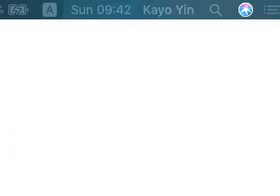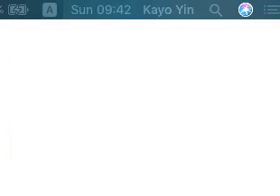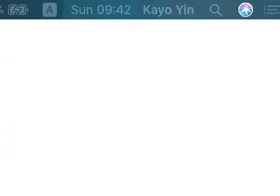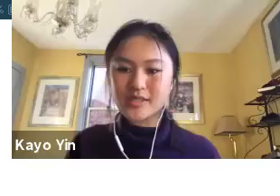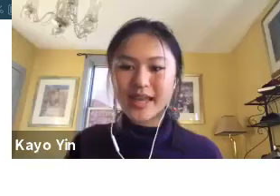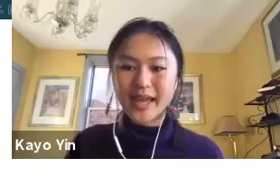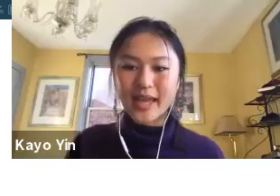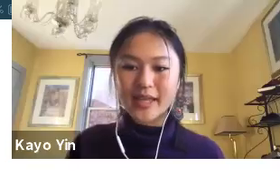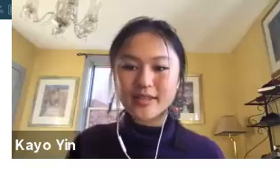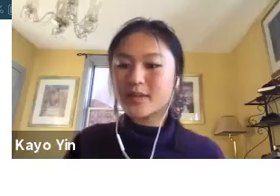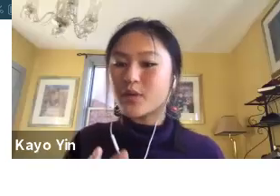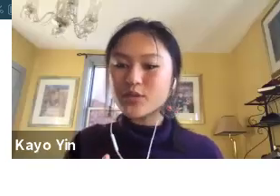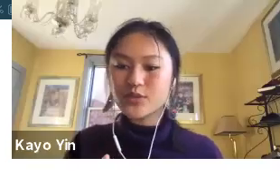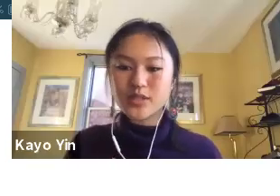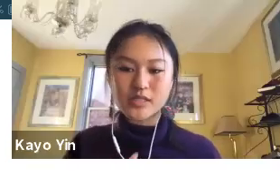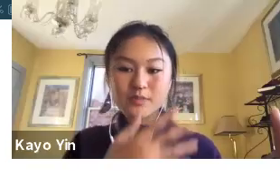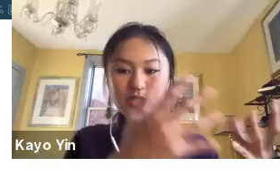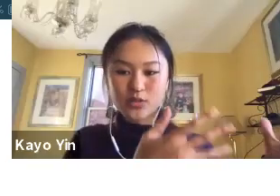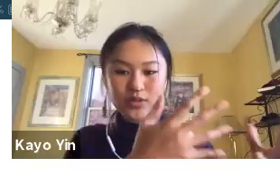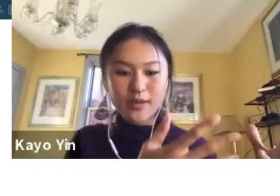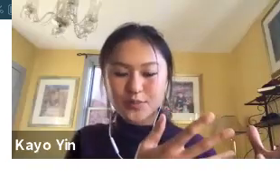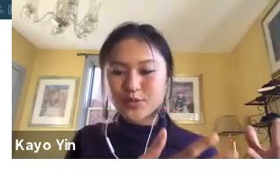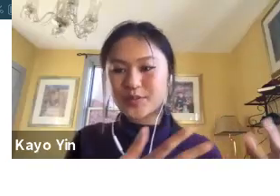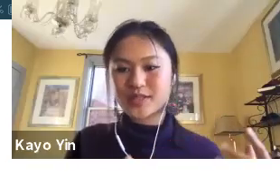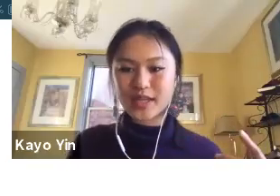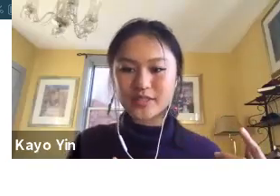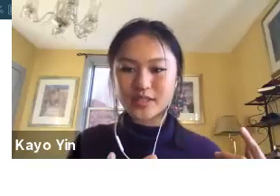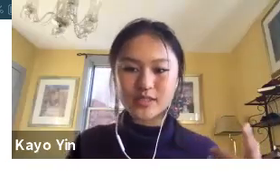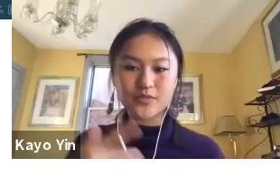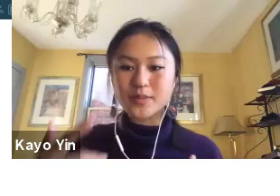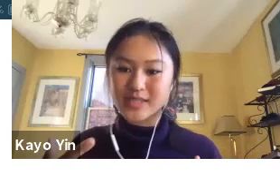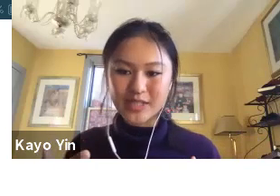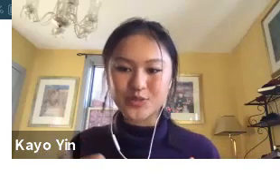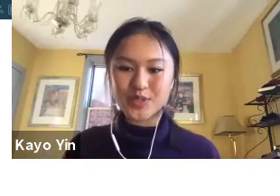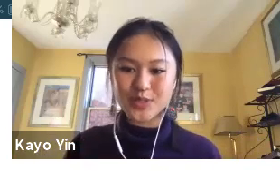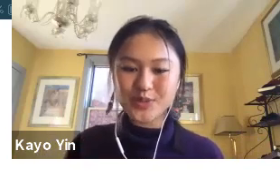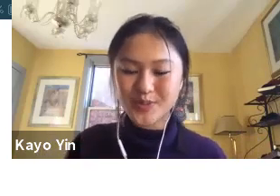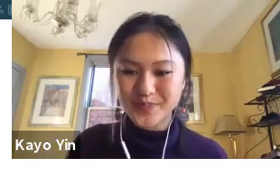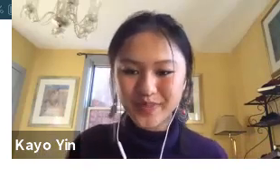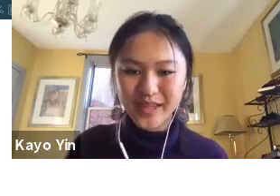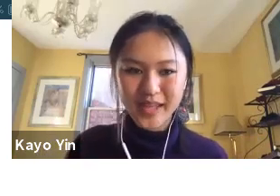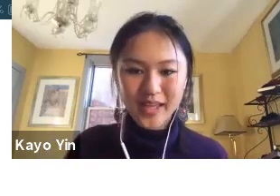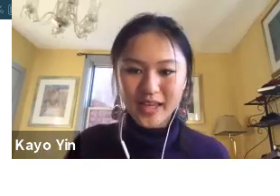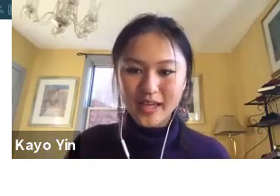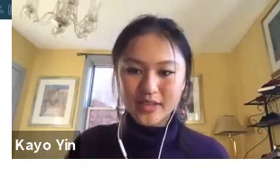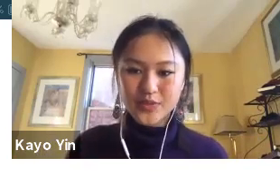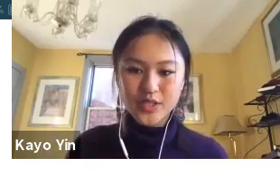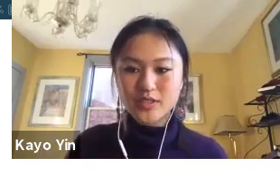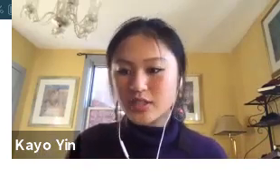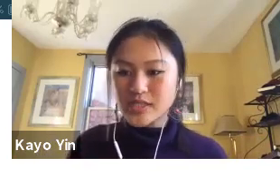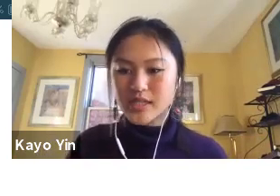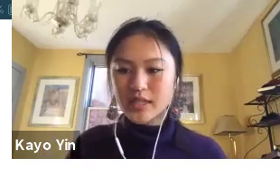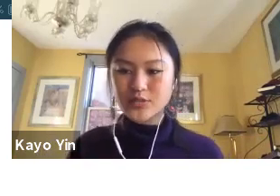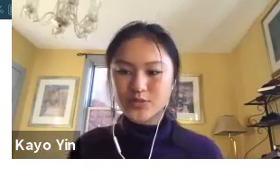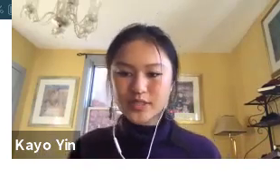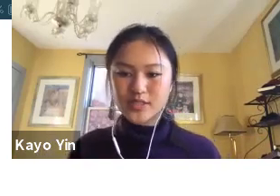handcrafted features, and they can model the spatial temporal representations from the sign language videos. And for